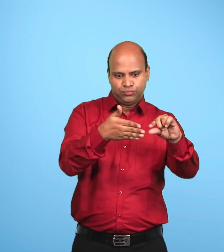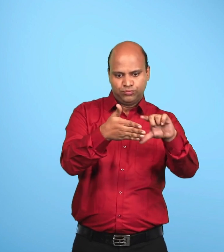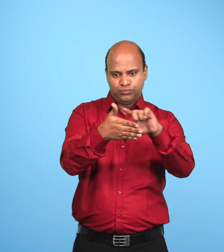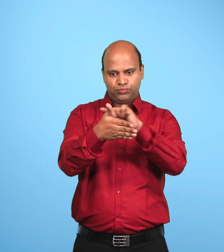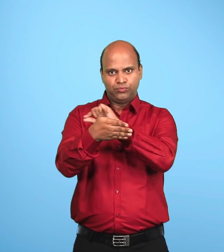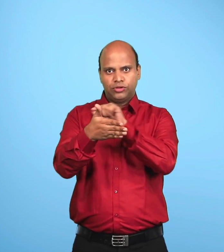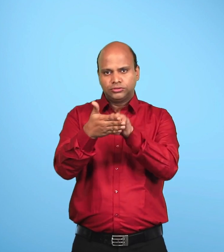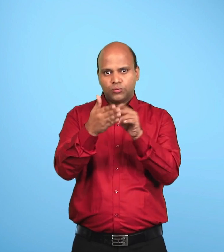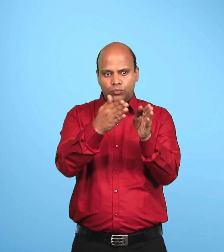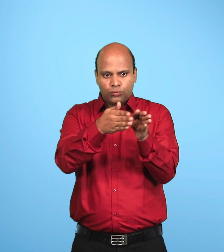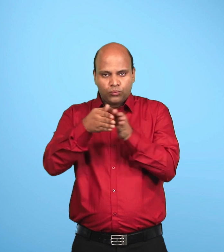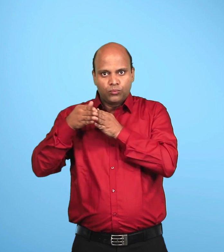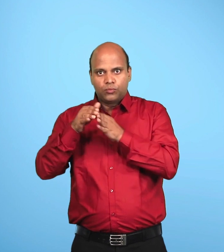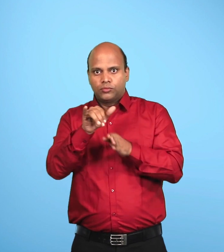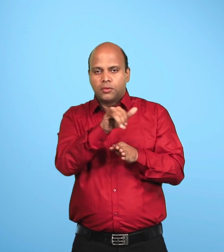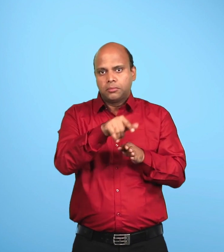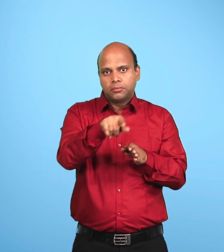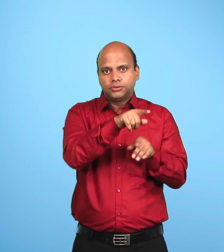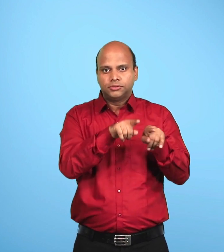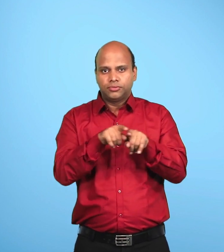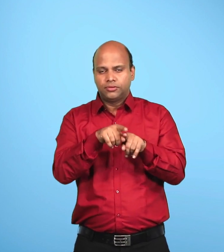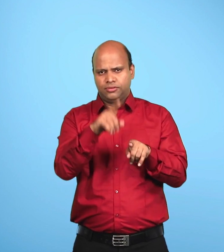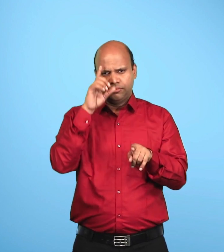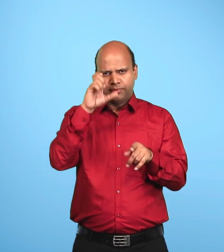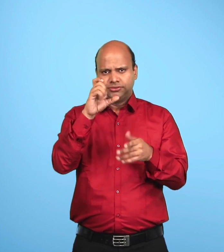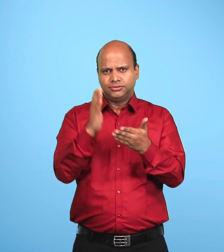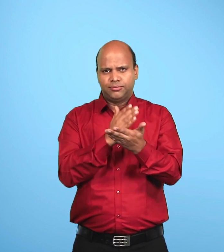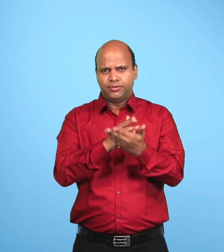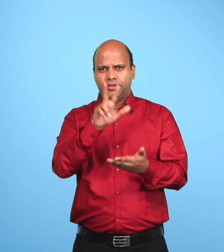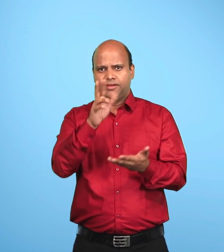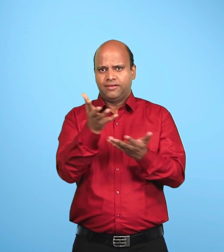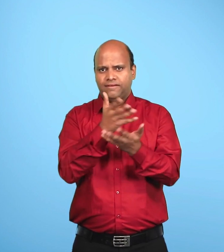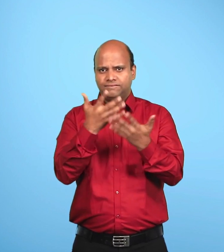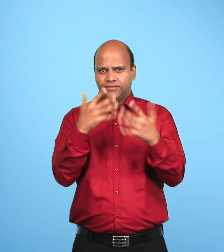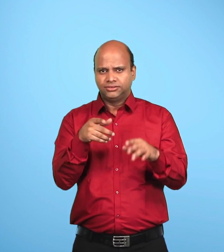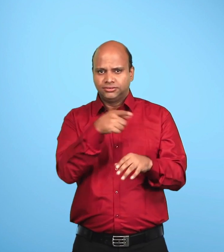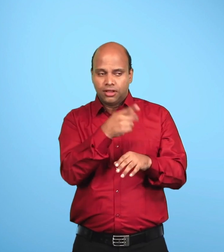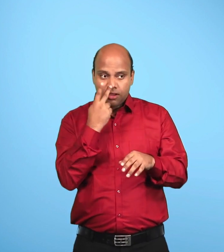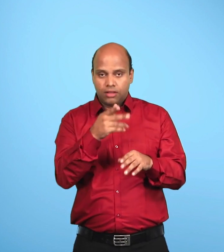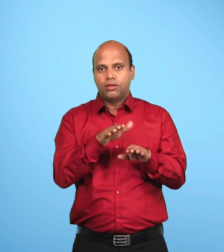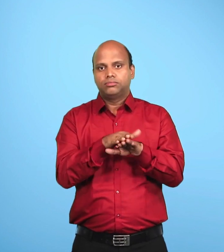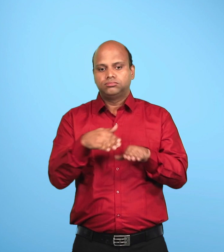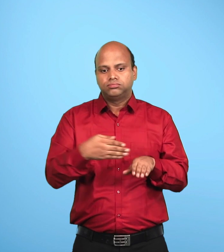the ones shown here have the streamlined shape that was discussed in chapter 8. This shape